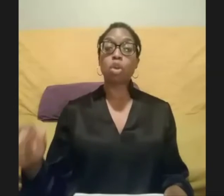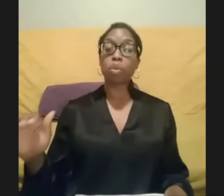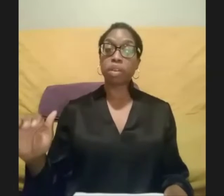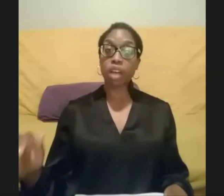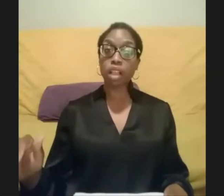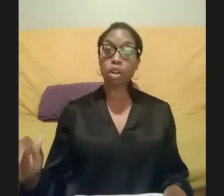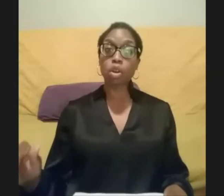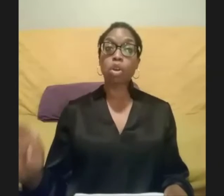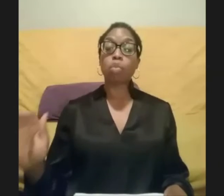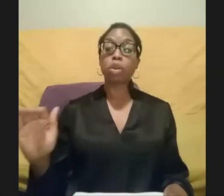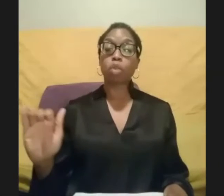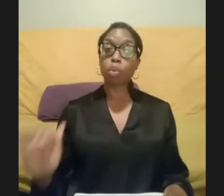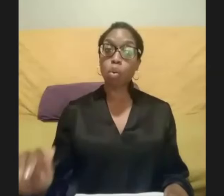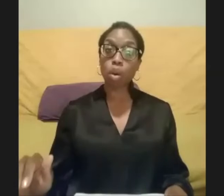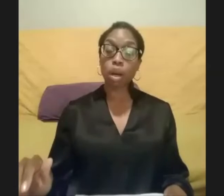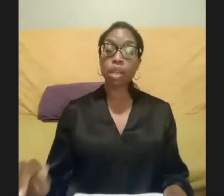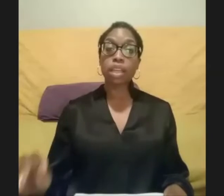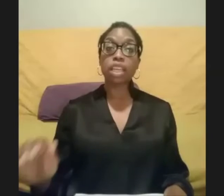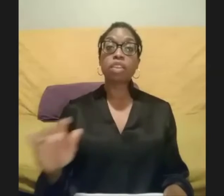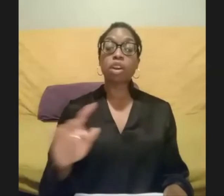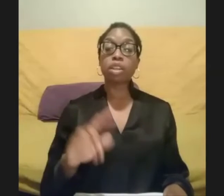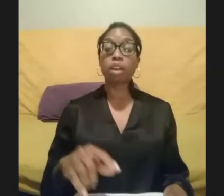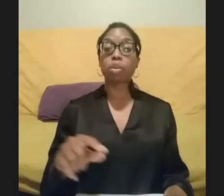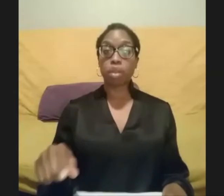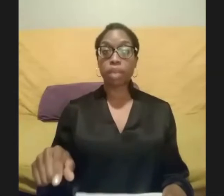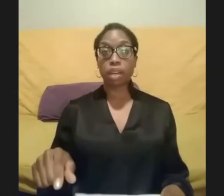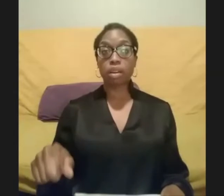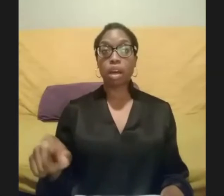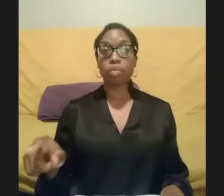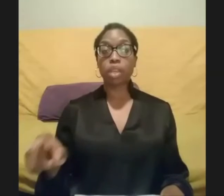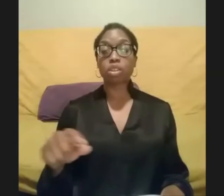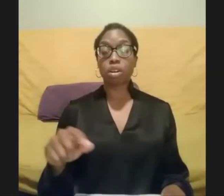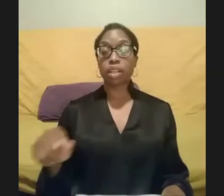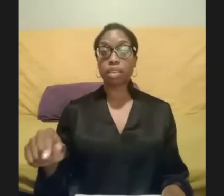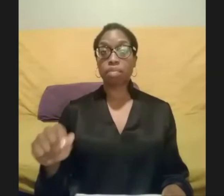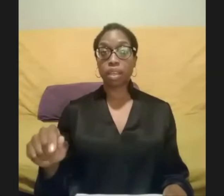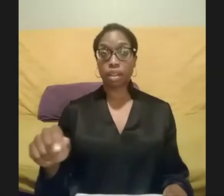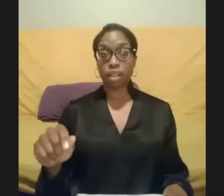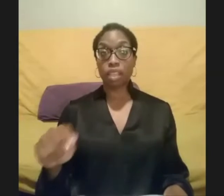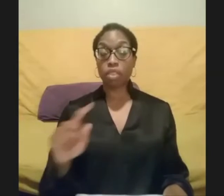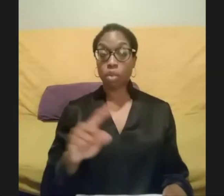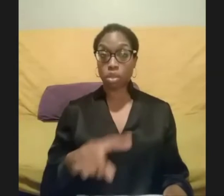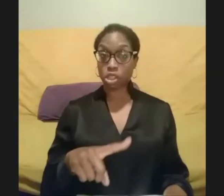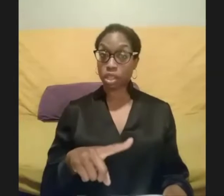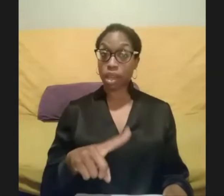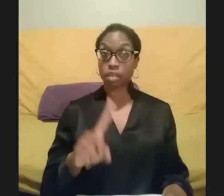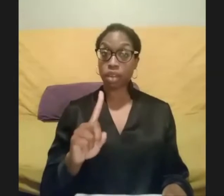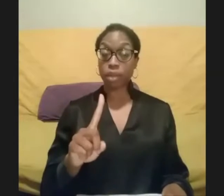women of color, women who are poor, even our younger women. It's harder to get them in, even the ones who are sexually active, I would say.